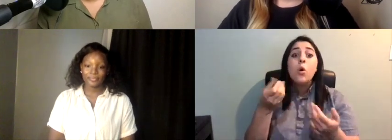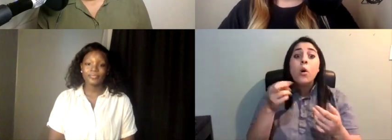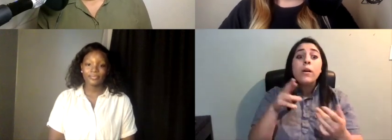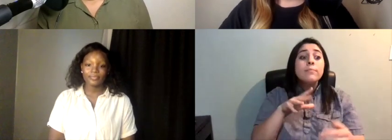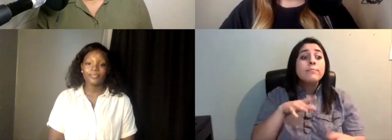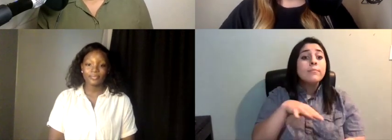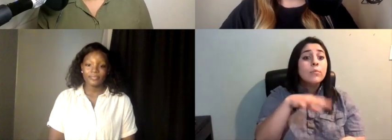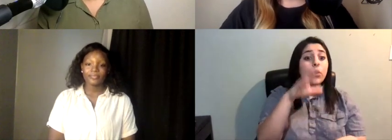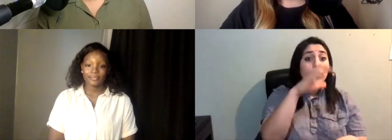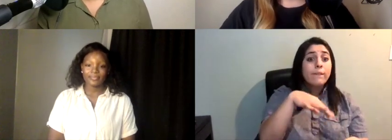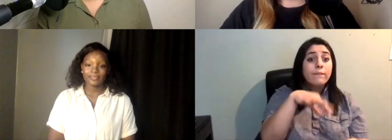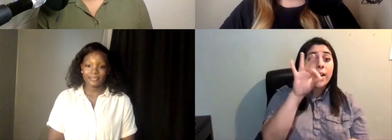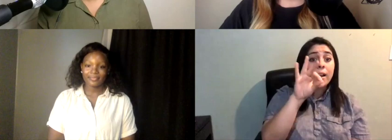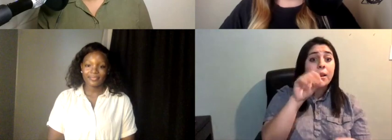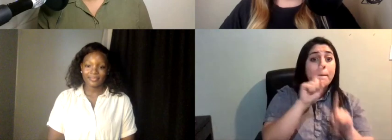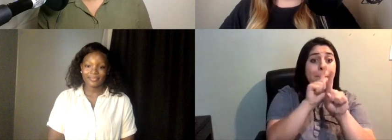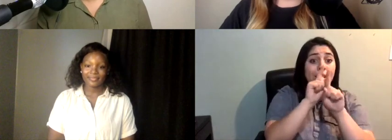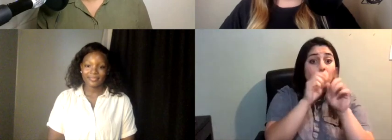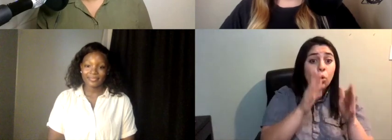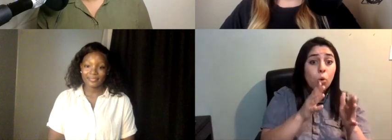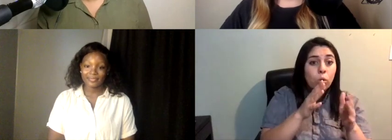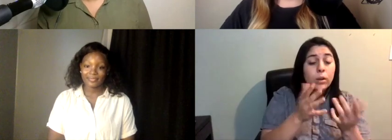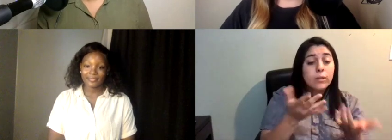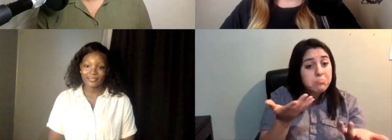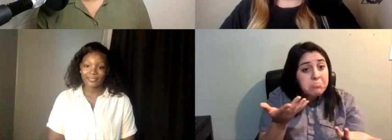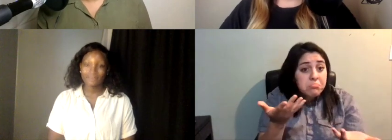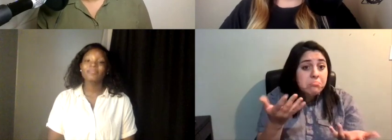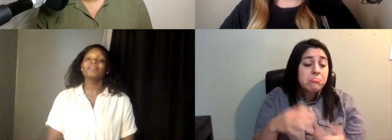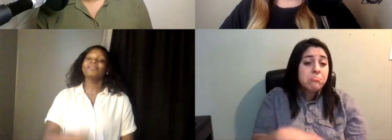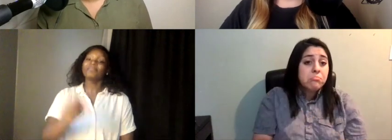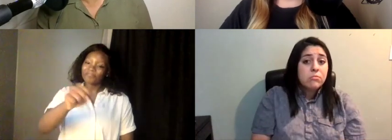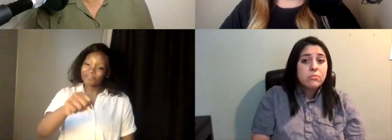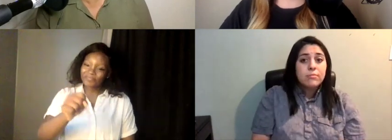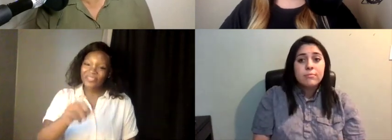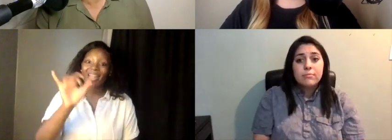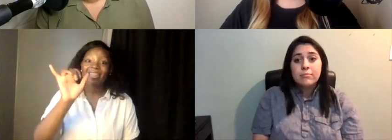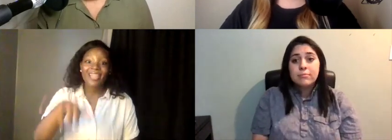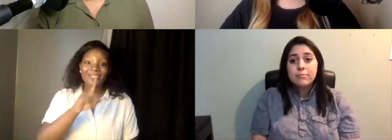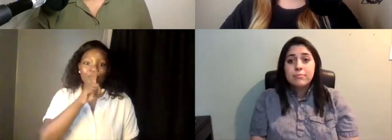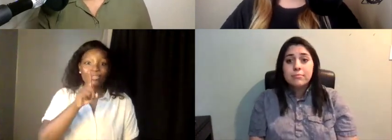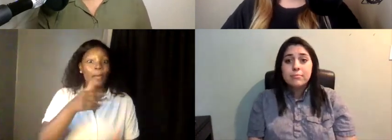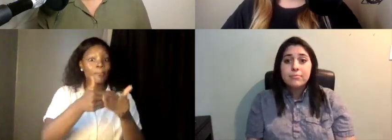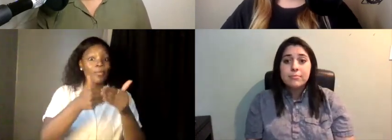even. That's true. So before we get on something wholesome like mentors,